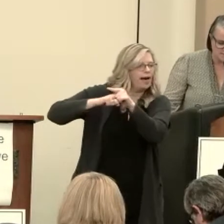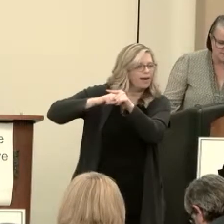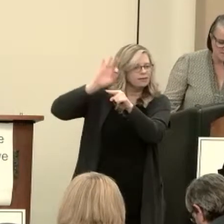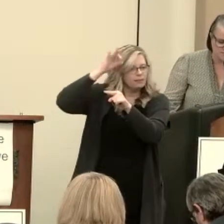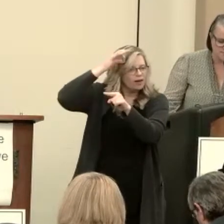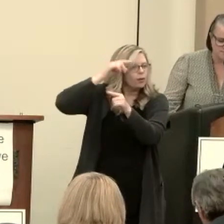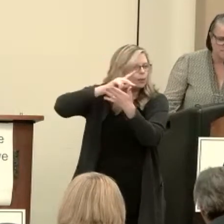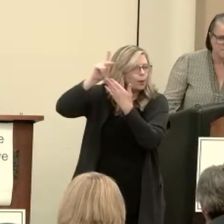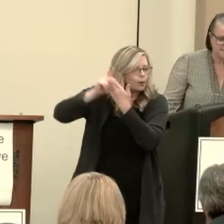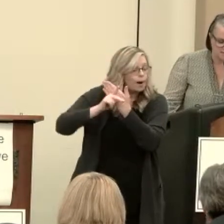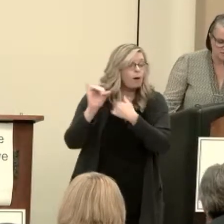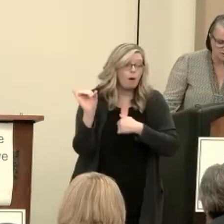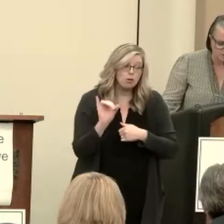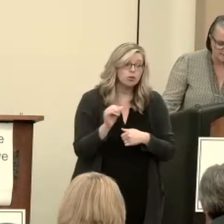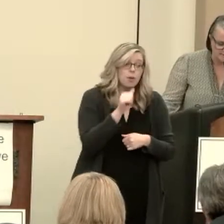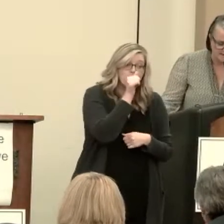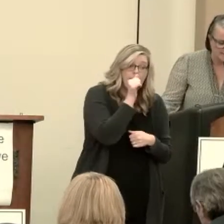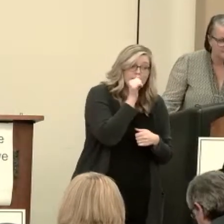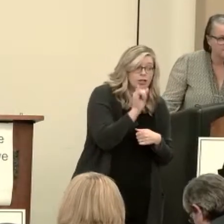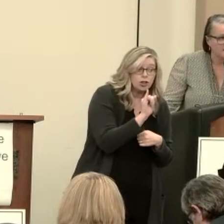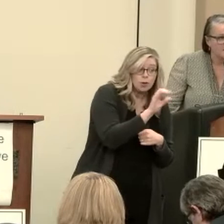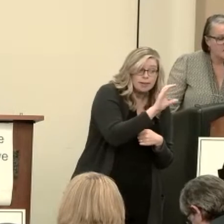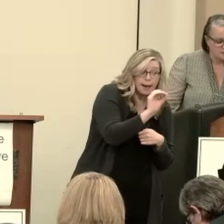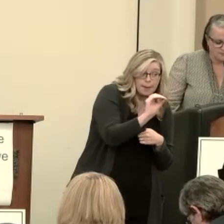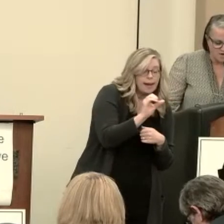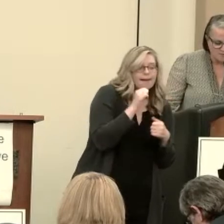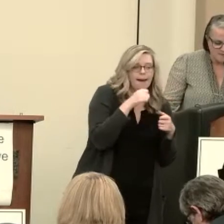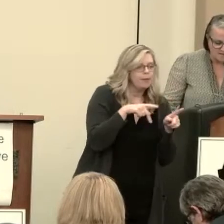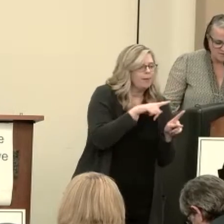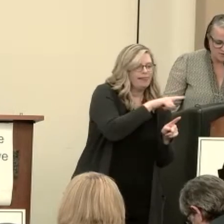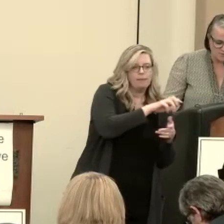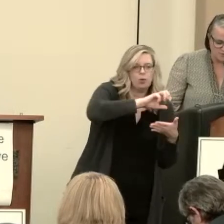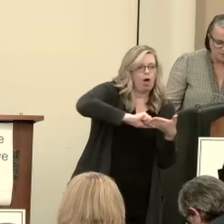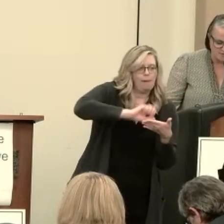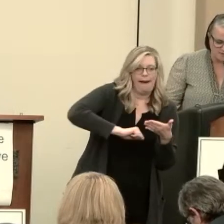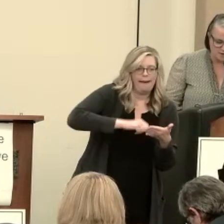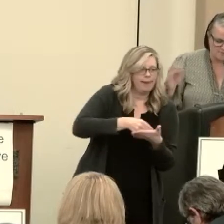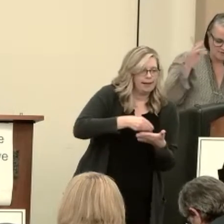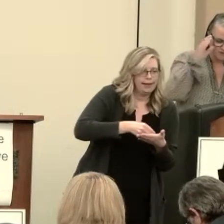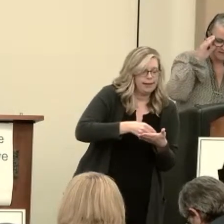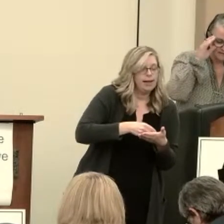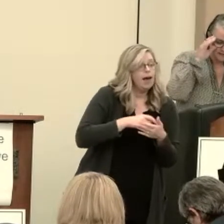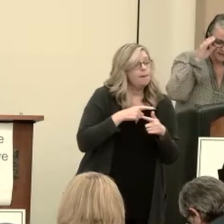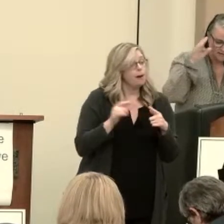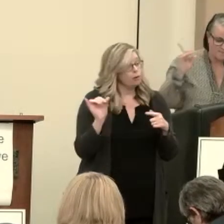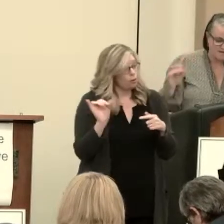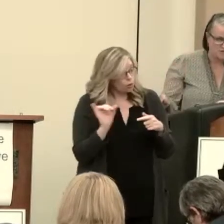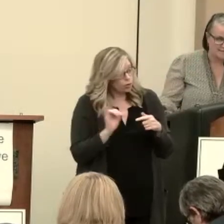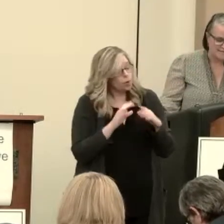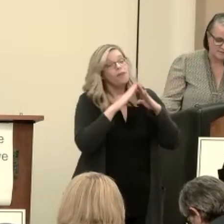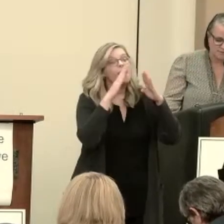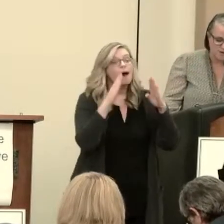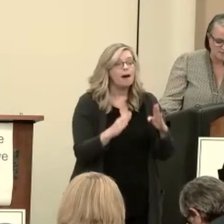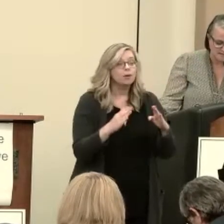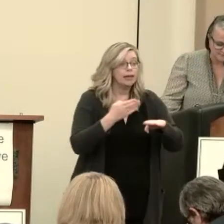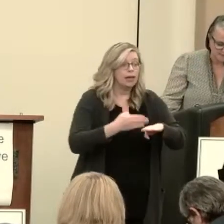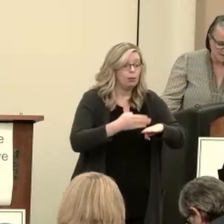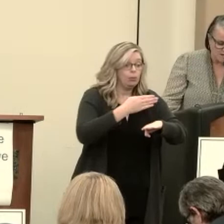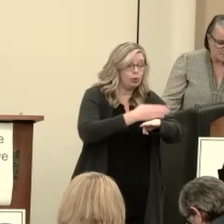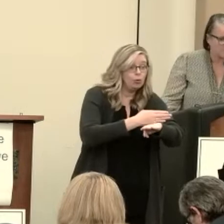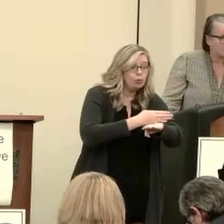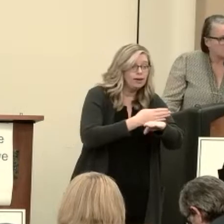insurance companies from potentially doing the same. The prospects for improved housing options are much less